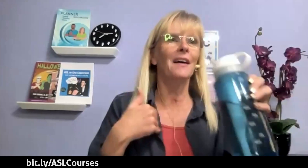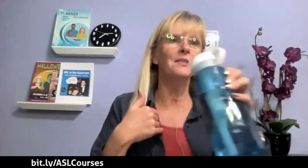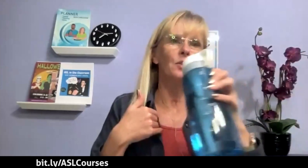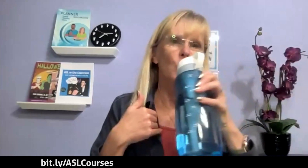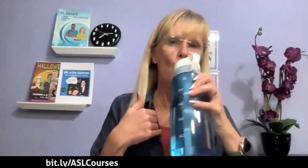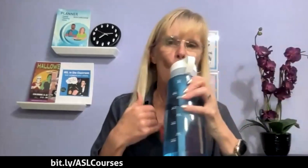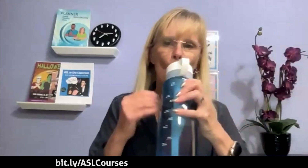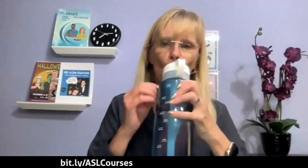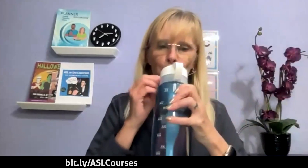Must-haves.